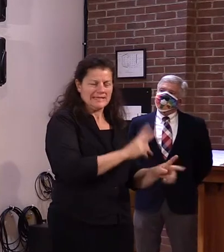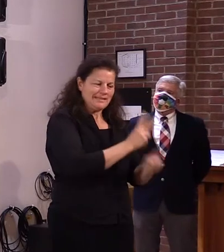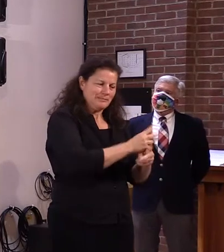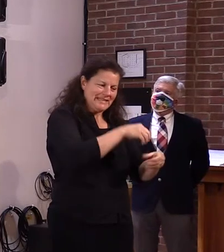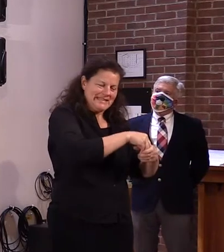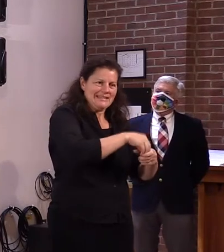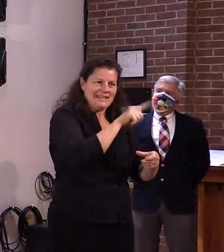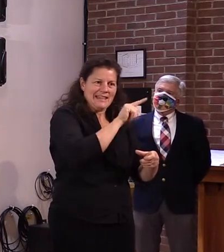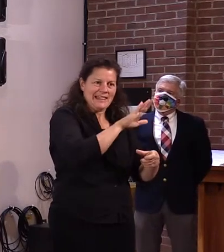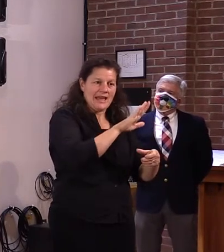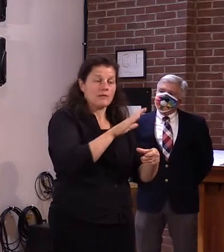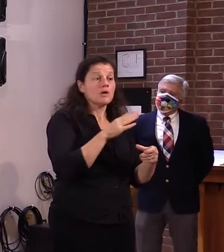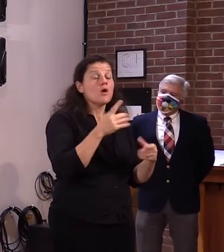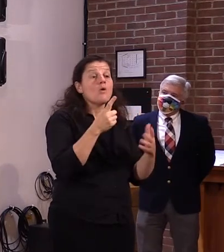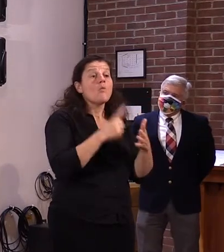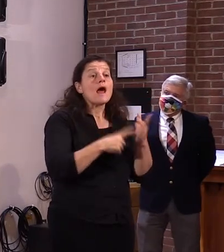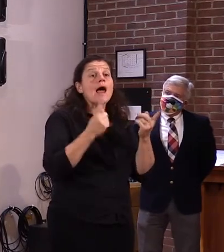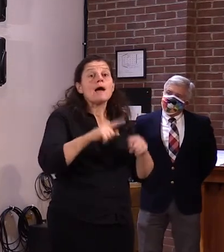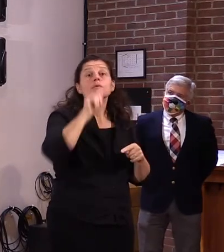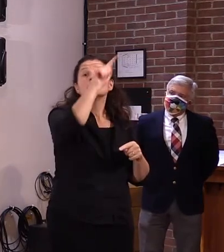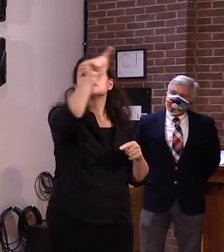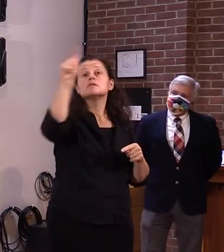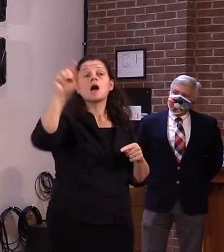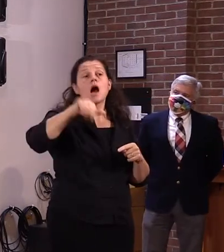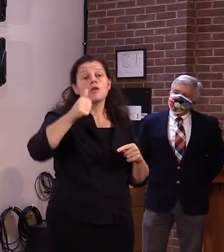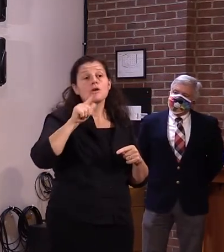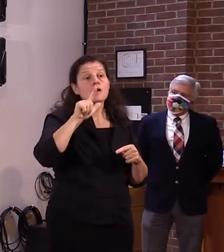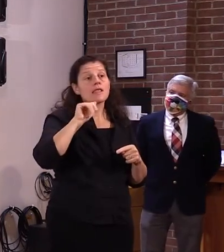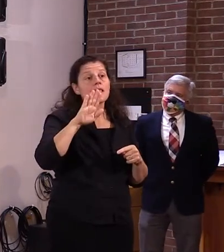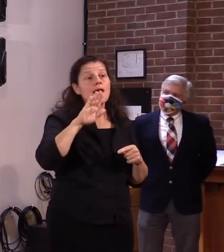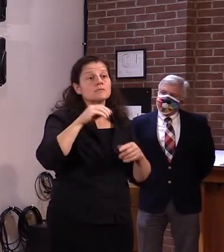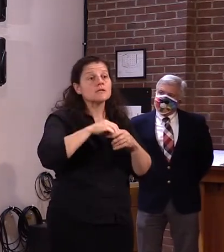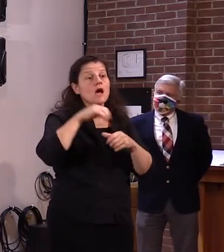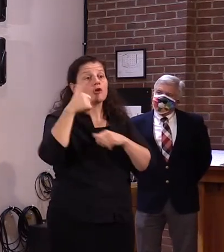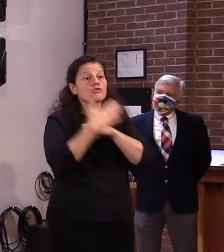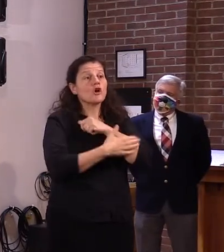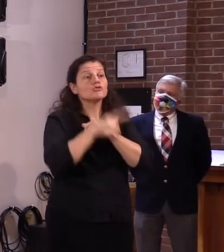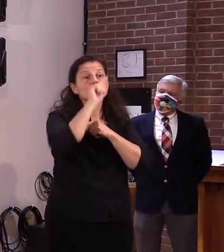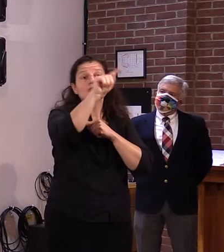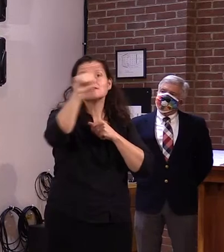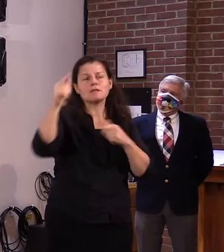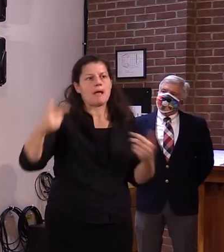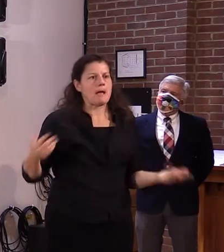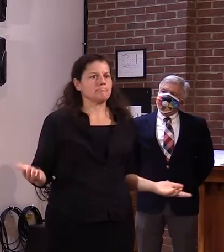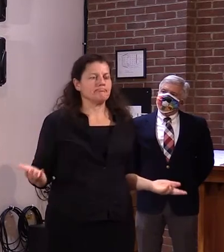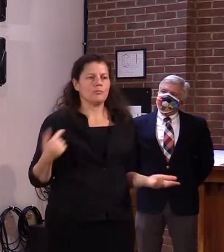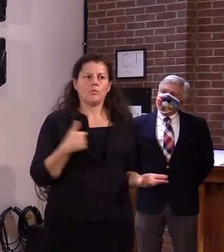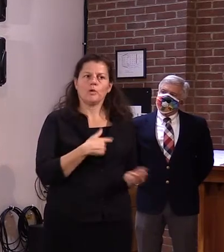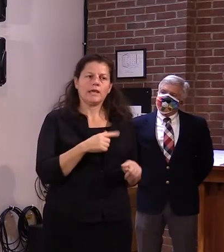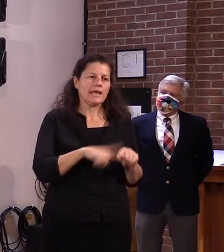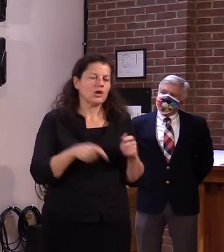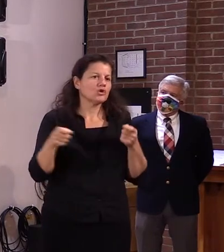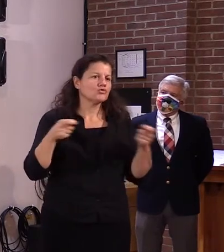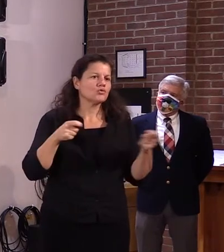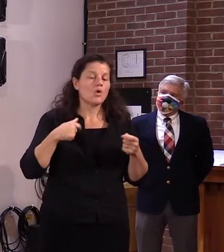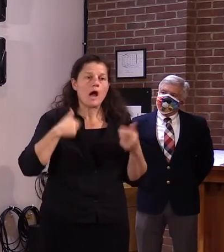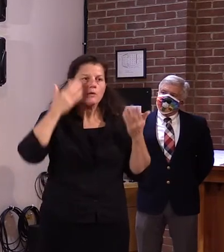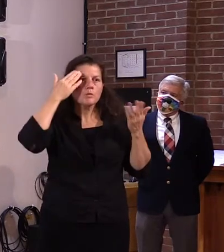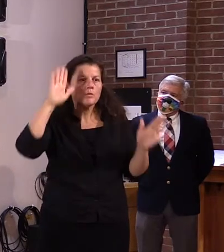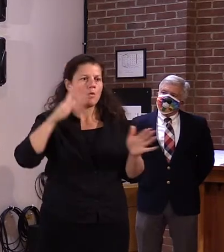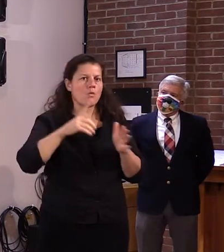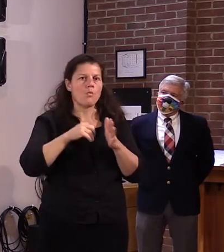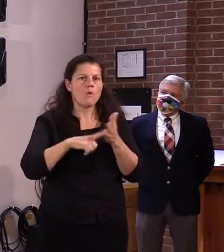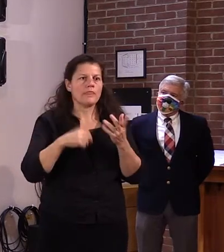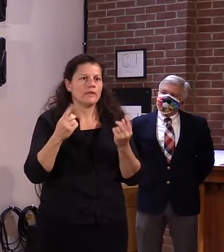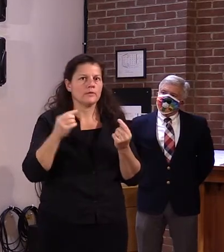Anything that happens overseas, I'm less sure about. And frankly, I know